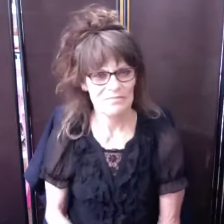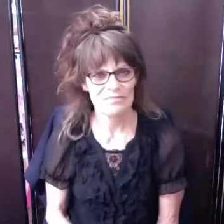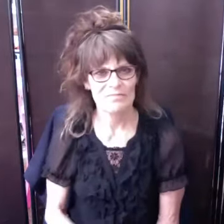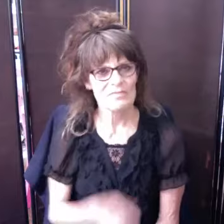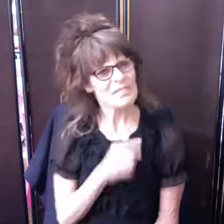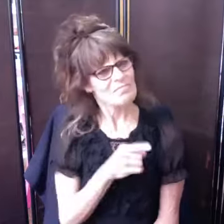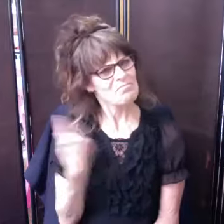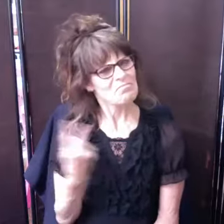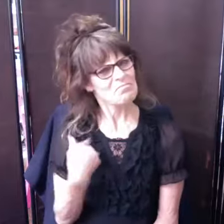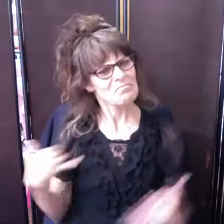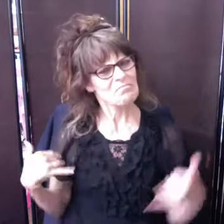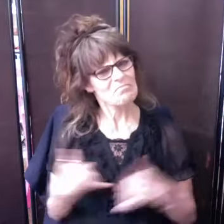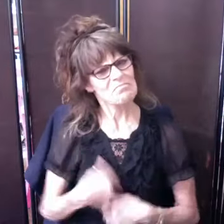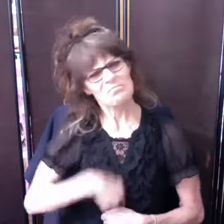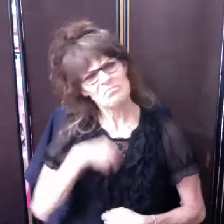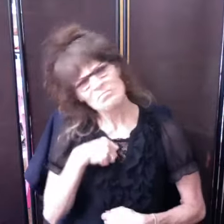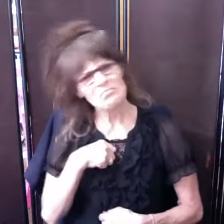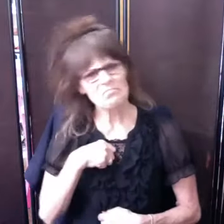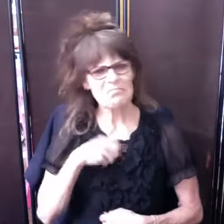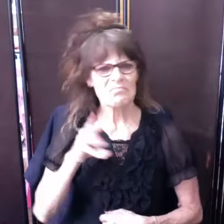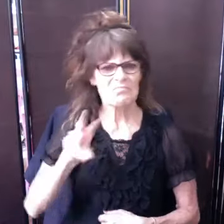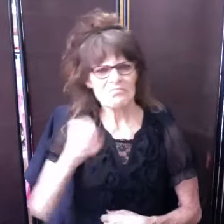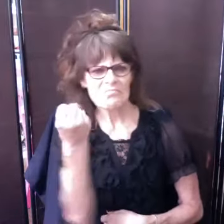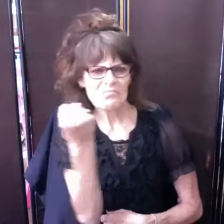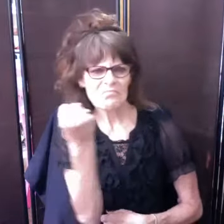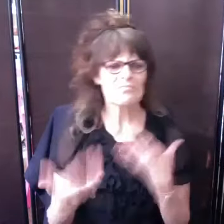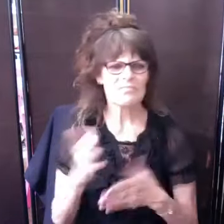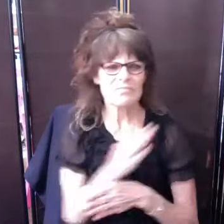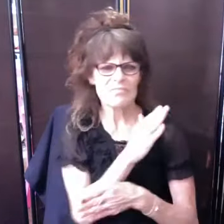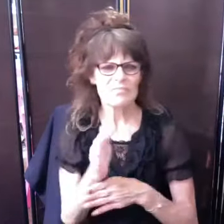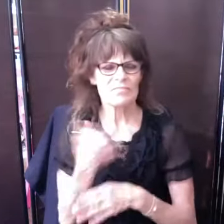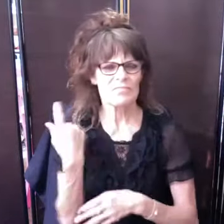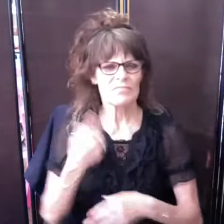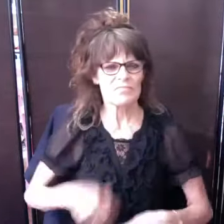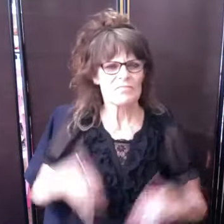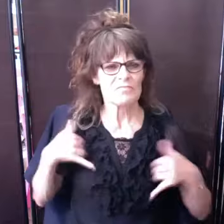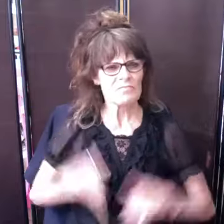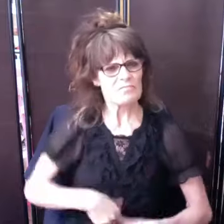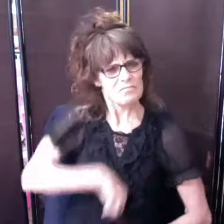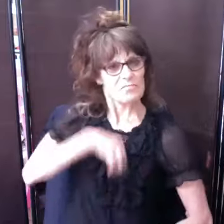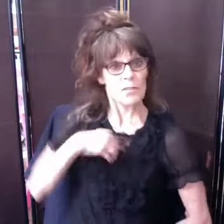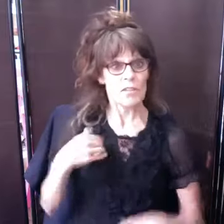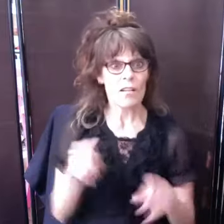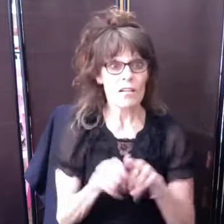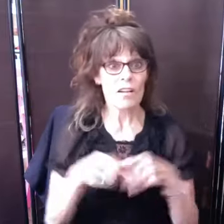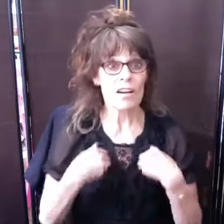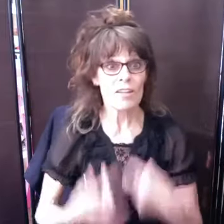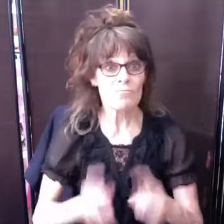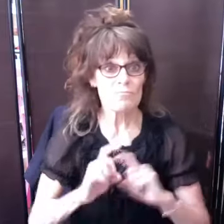because of the 60s. I don't know if it's because he was running a business. I don't know, but he always had a coat, and he always had a prize. He had a prize from the trip, and he'd say, Jimbo, reach in a